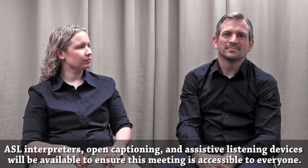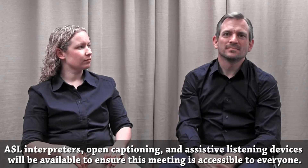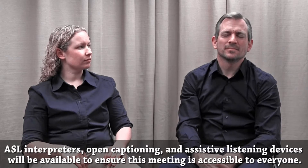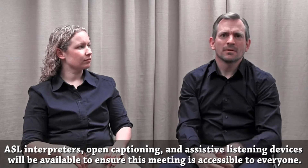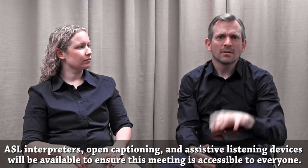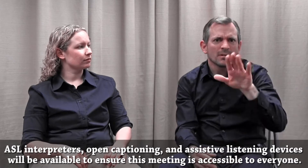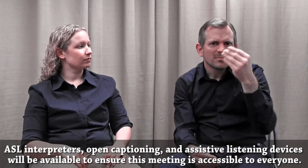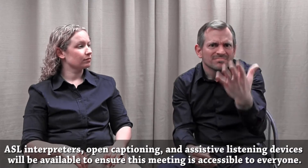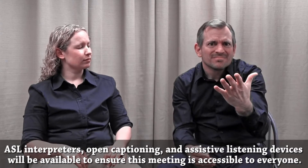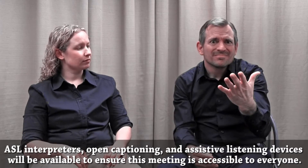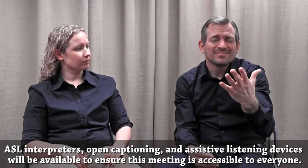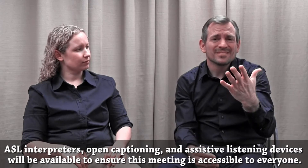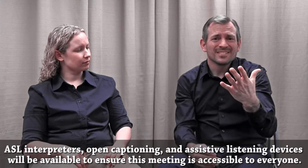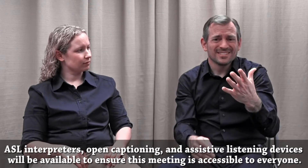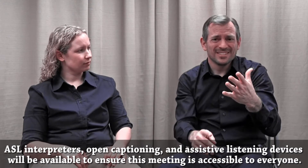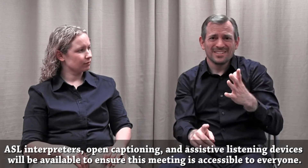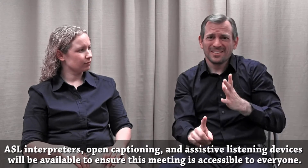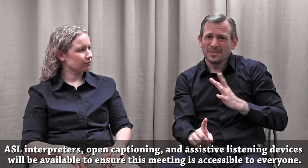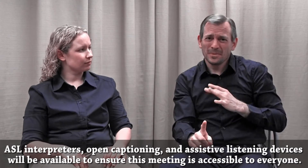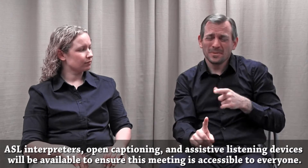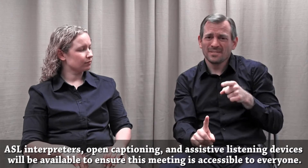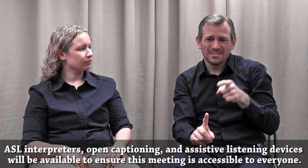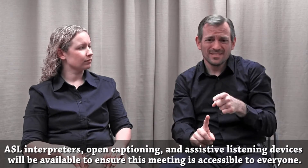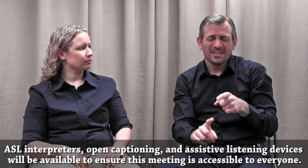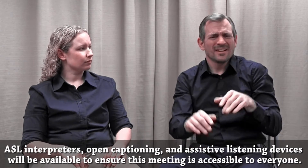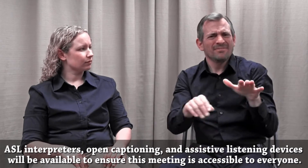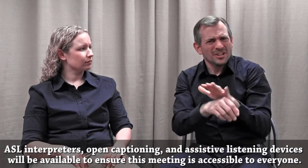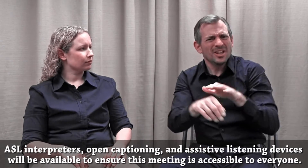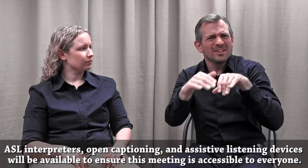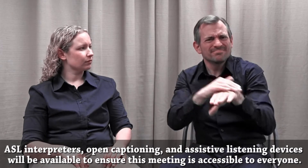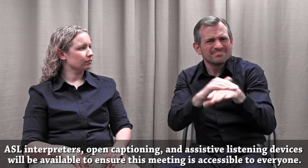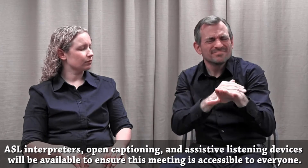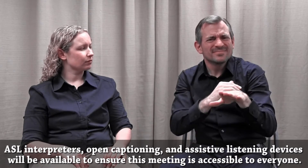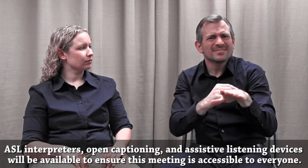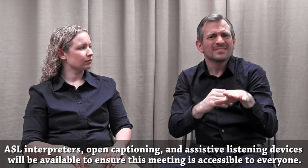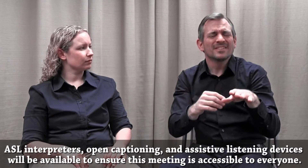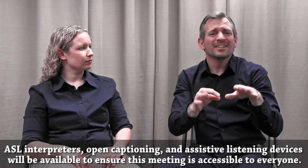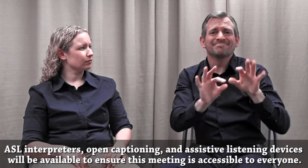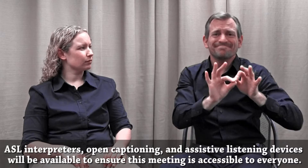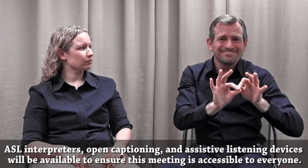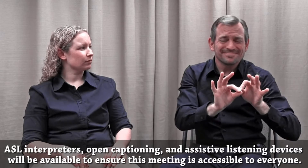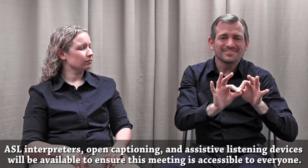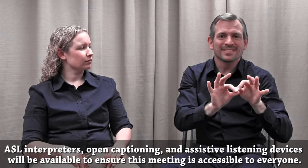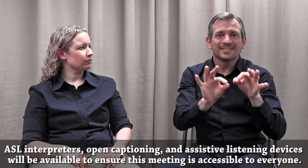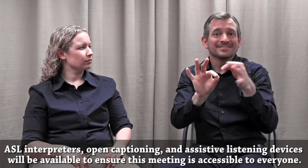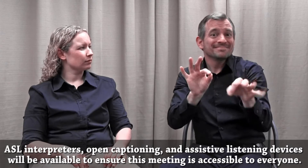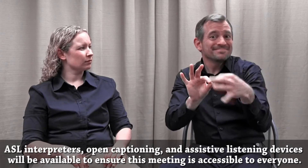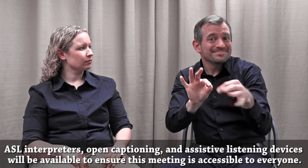ASL interpreters, open captioning, and assistive listening devices will be available to ensure this meeting is accessible to